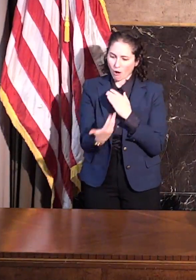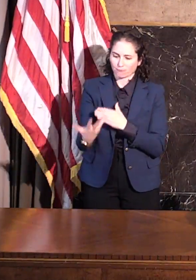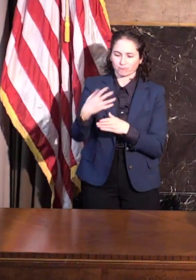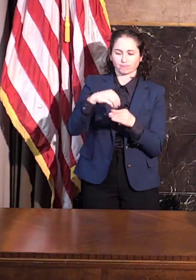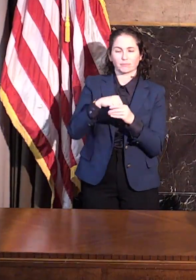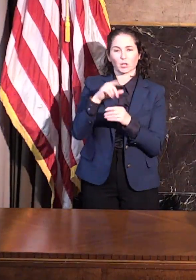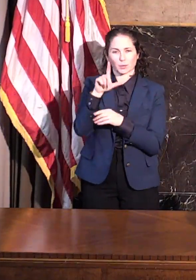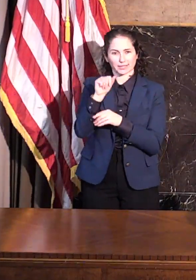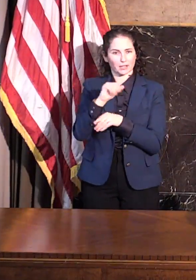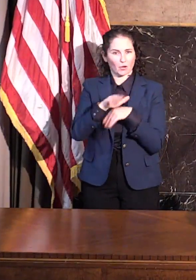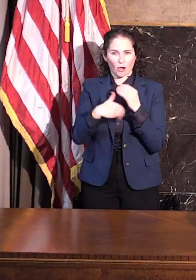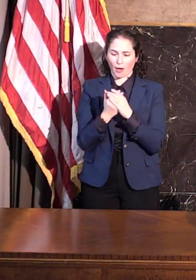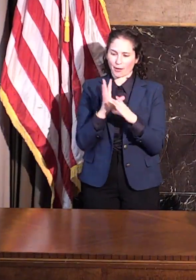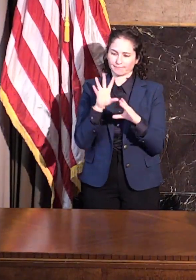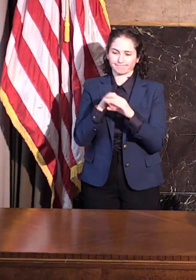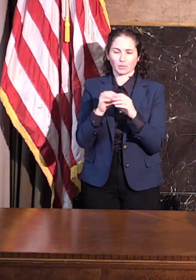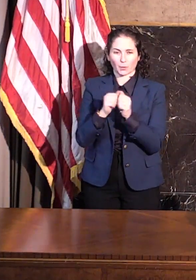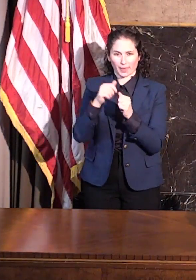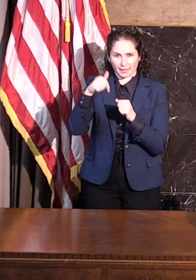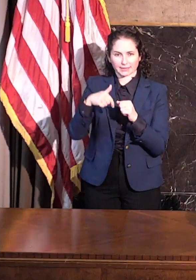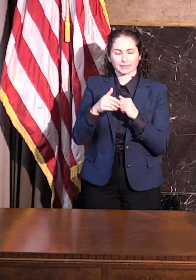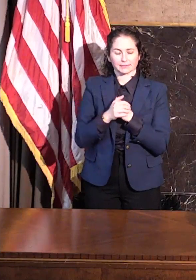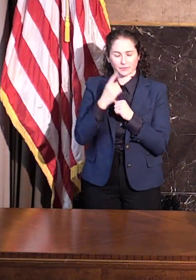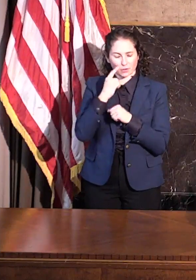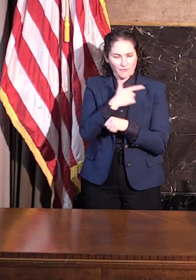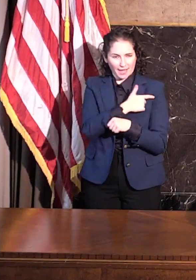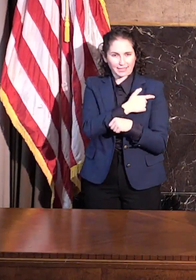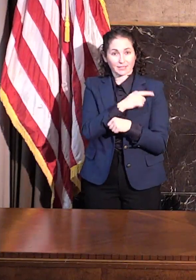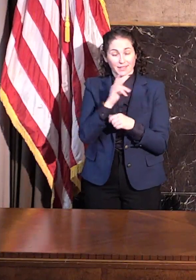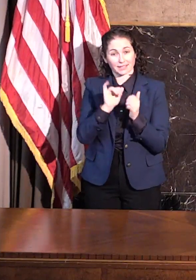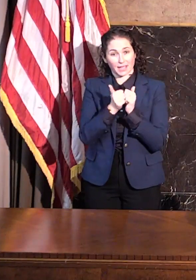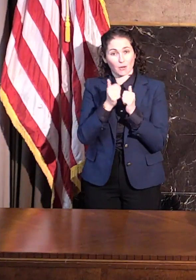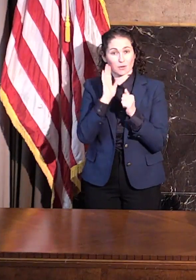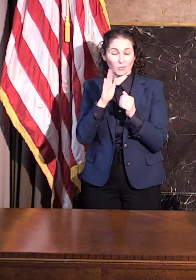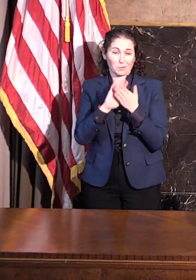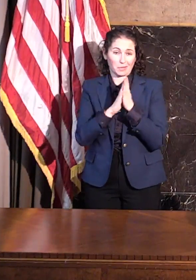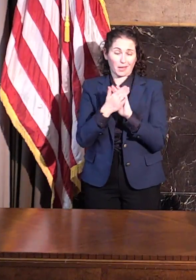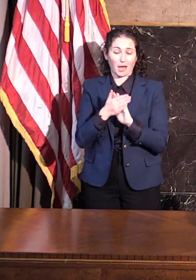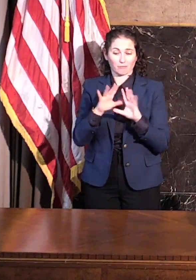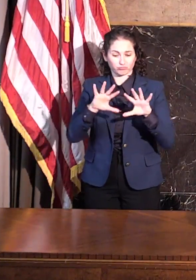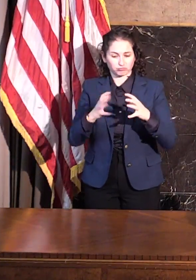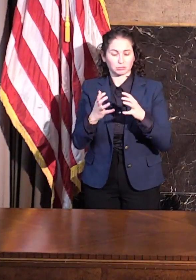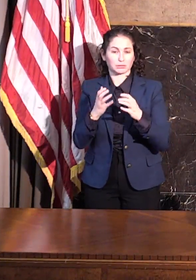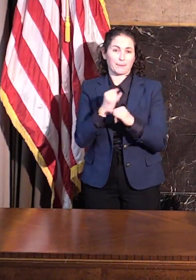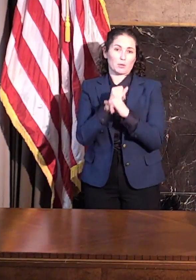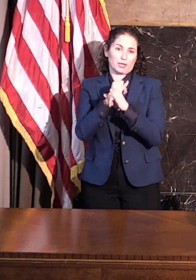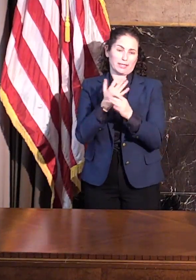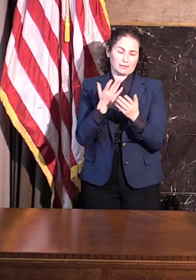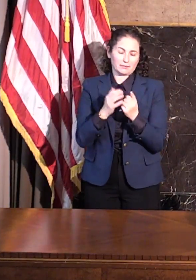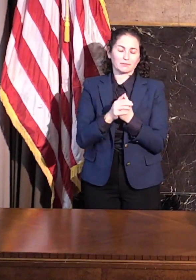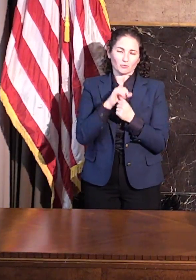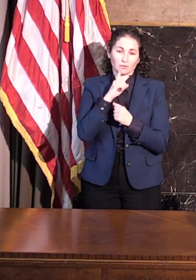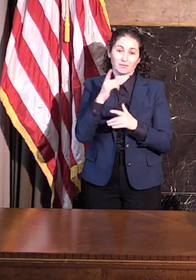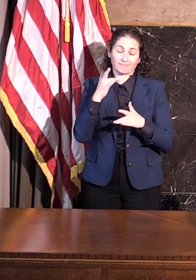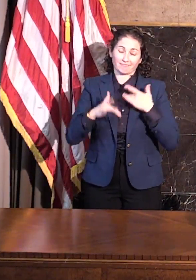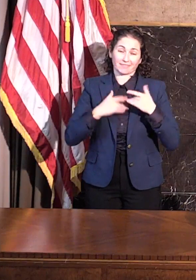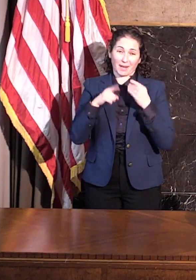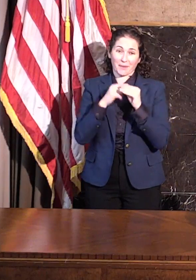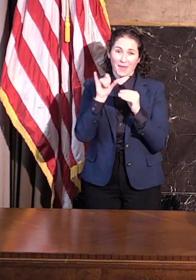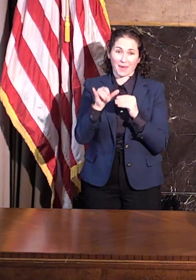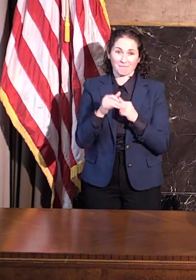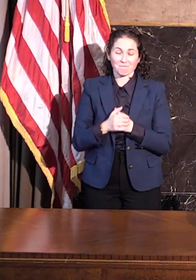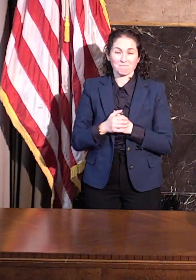transmission, it is clear now that when one community is left behind, we all fall behind. And